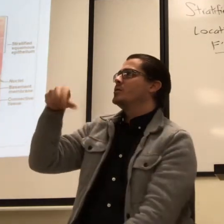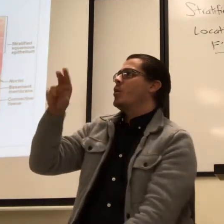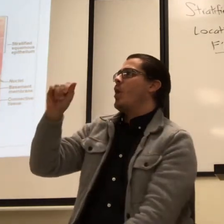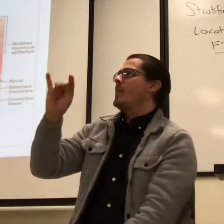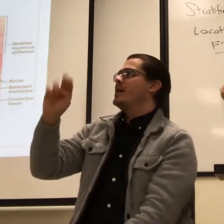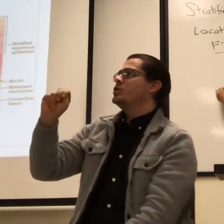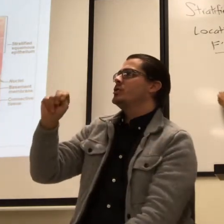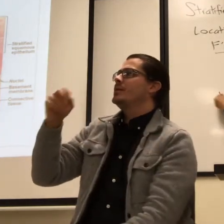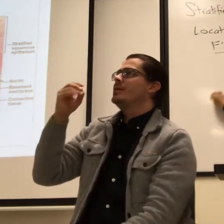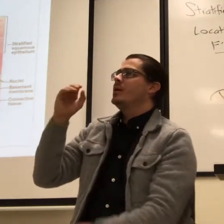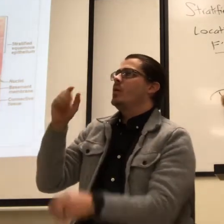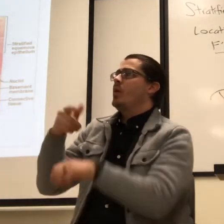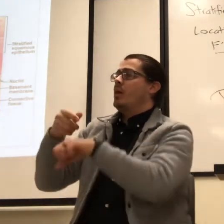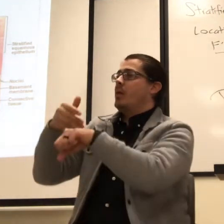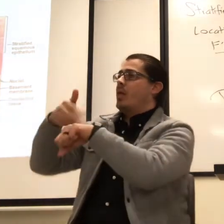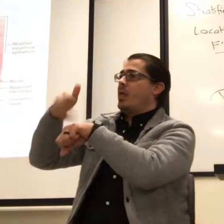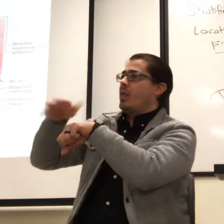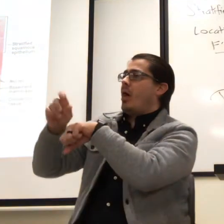before.